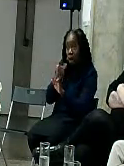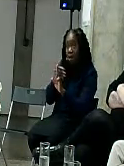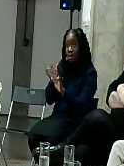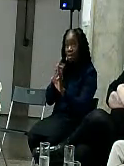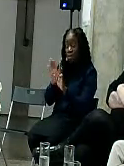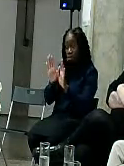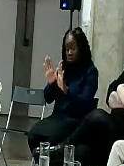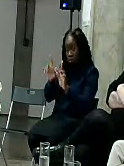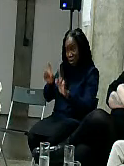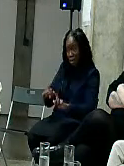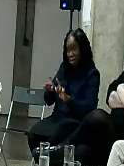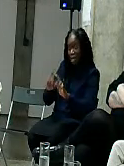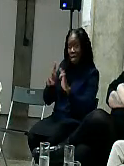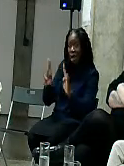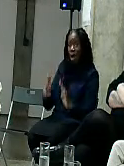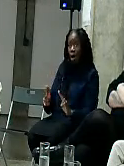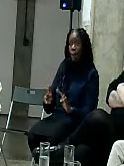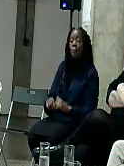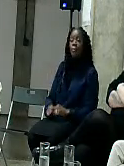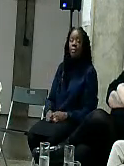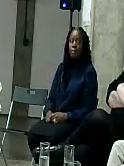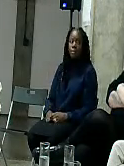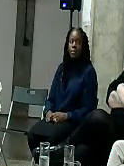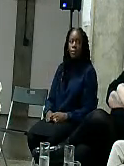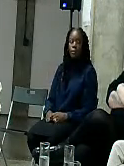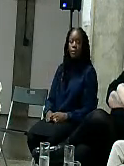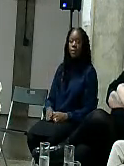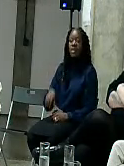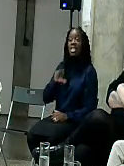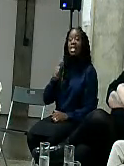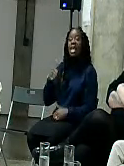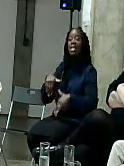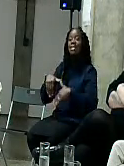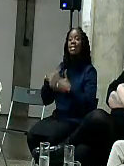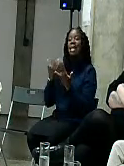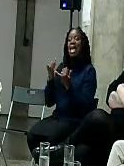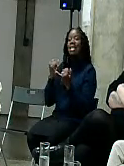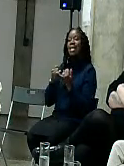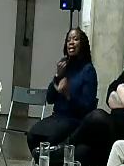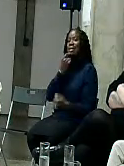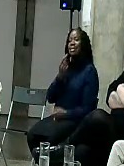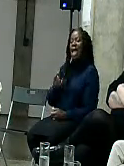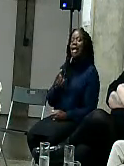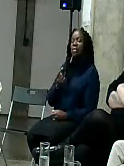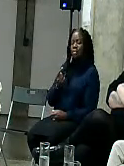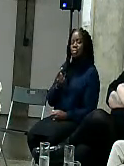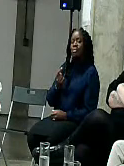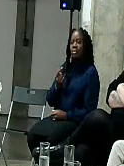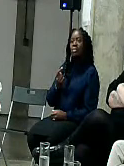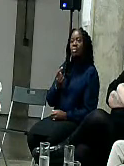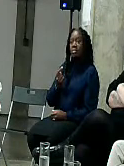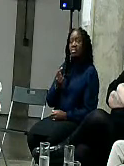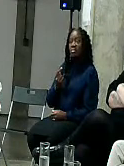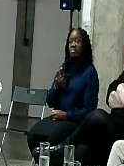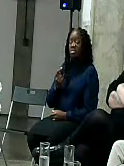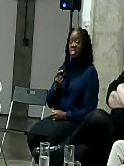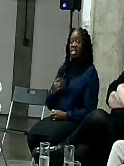to. And the next day he said he would go